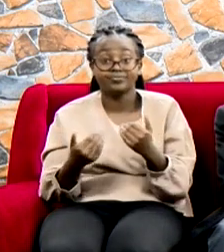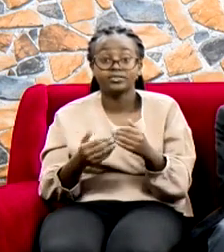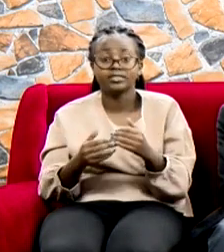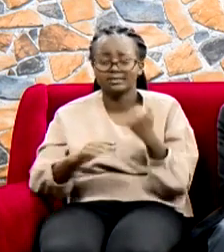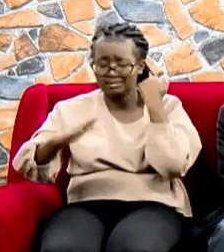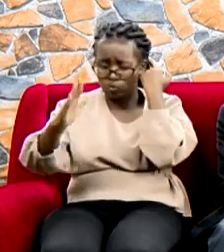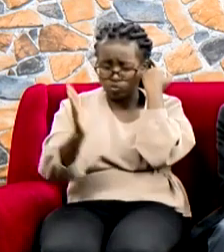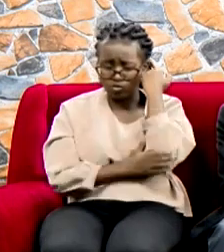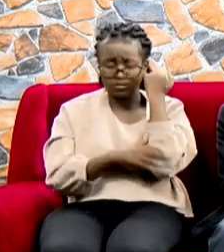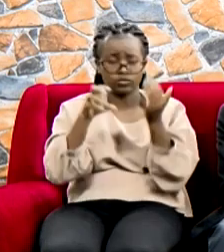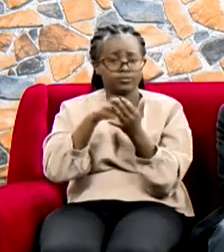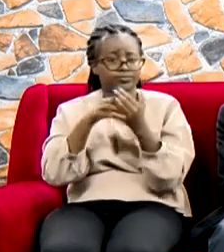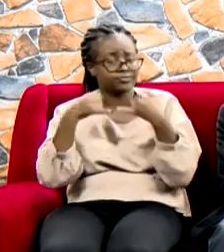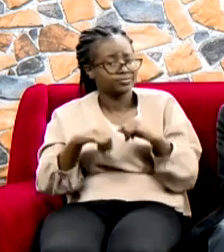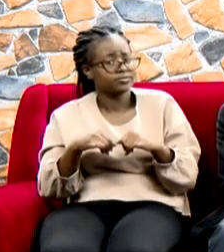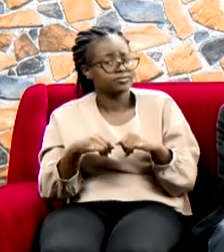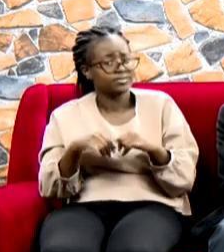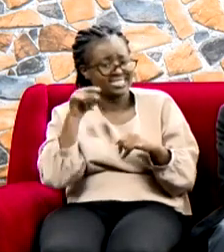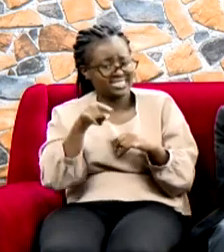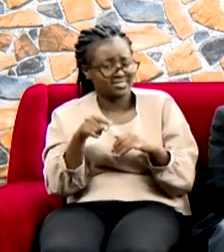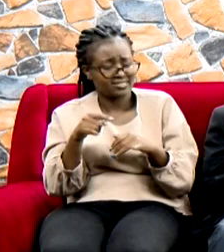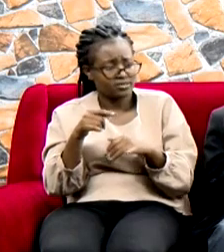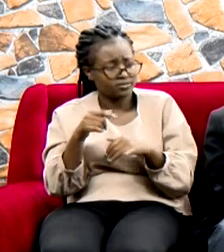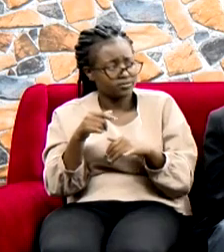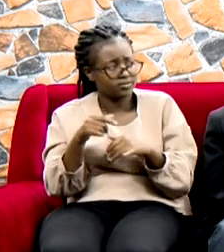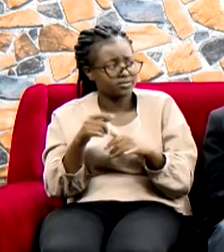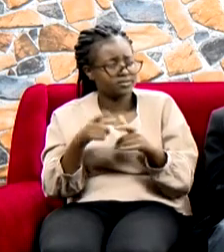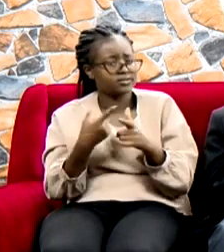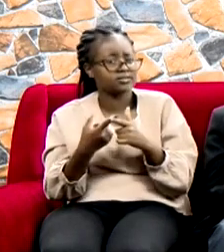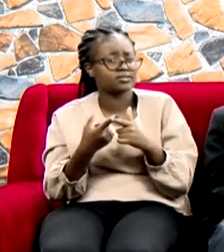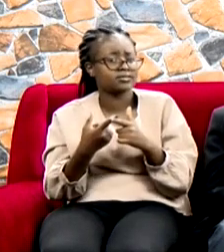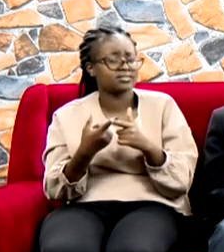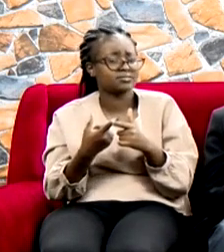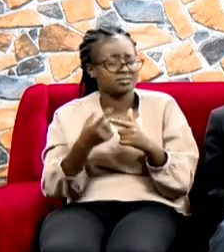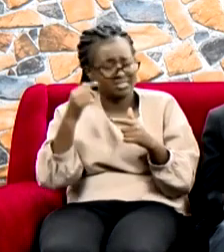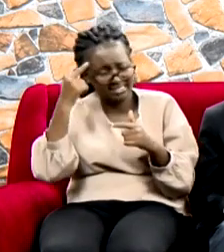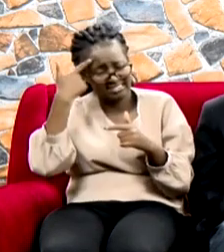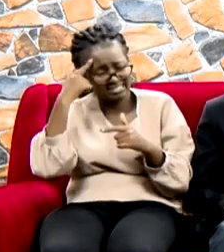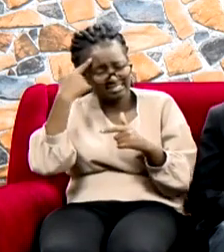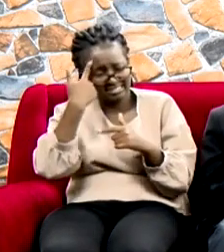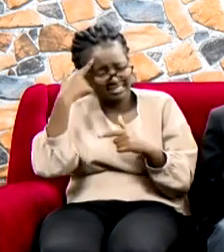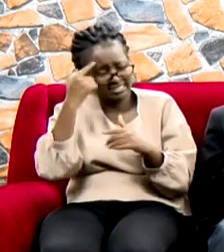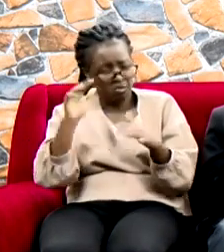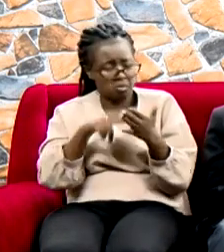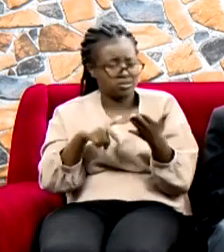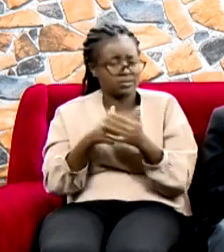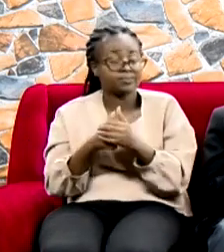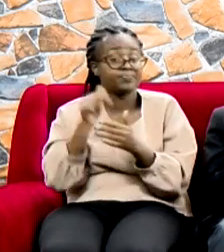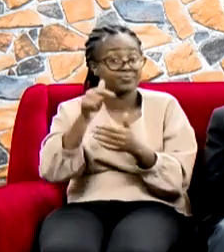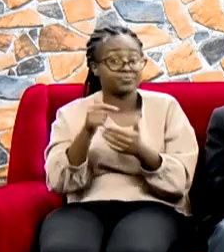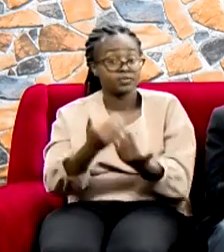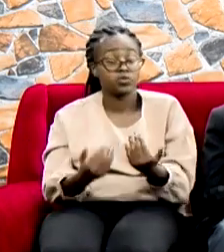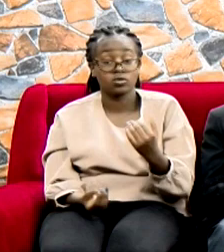the worst condition. I'm trying to figure out, when you say disintegrate, I'm just saying something crumbling. So yes, I'm trying exactly, just like that. To relate. Because this child